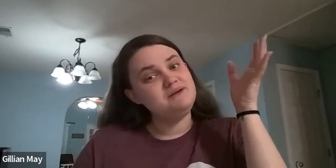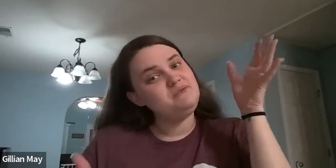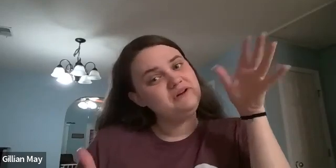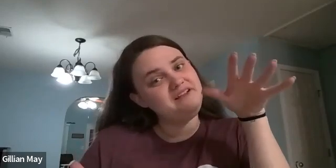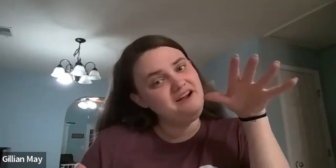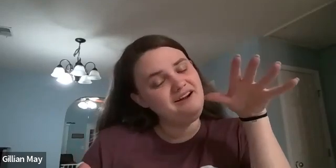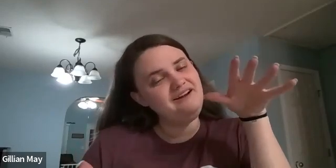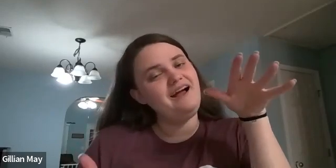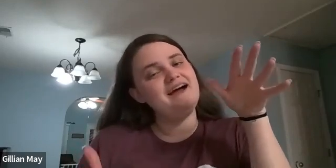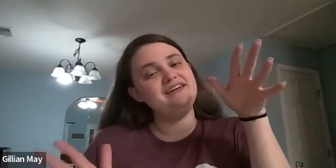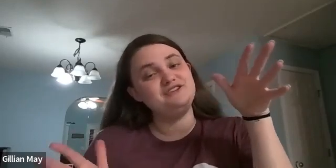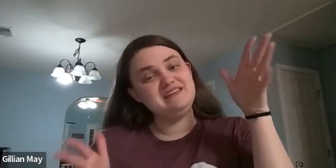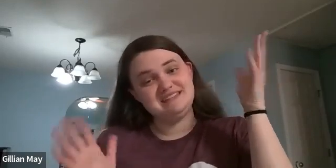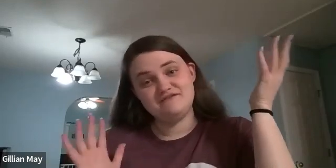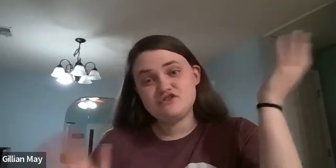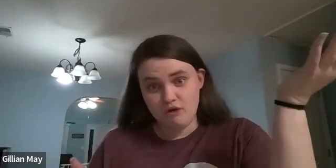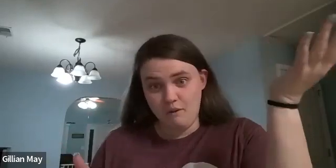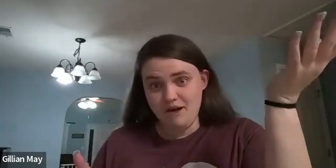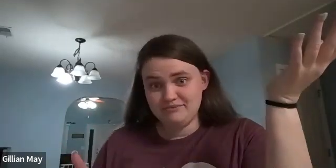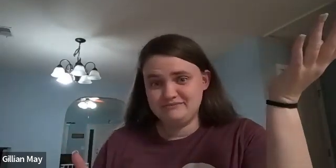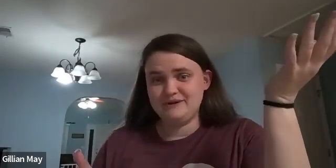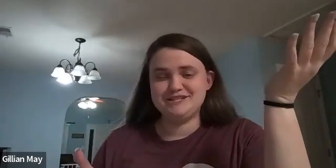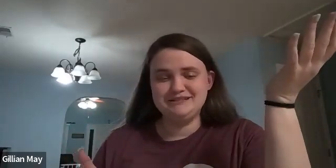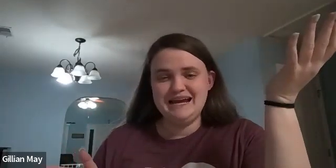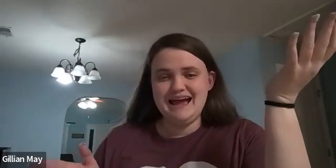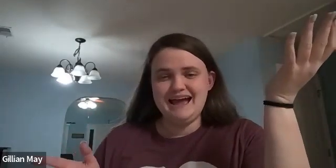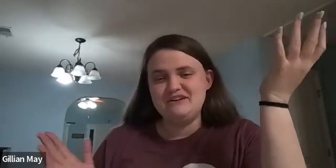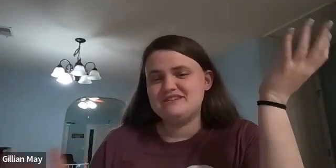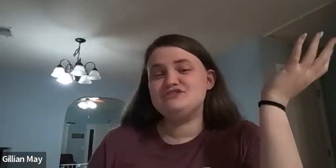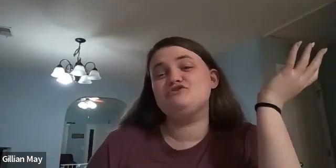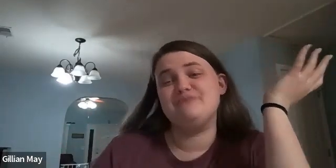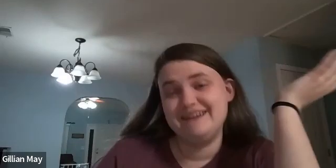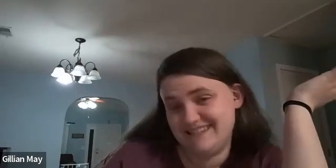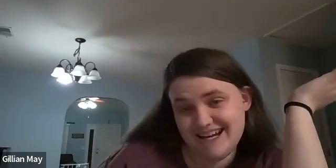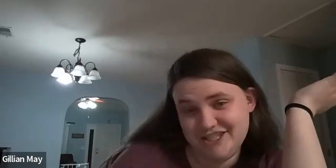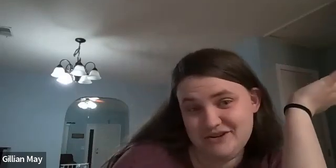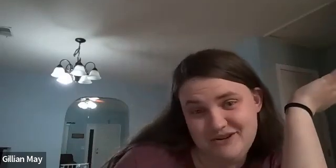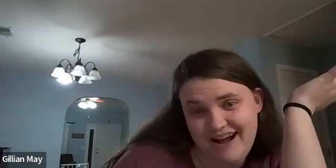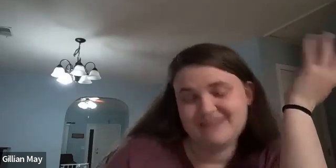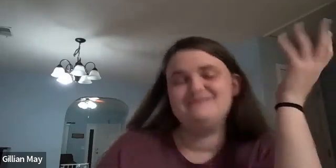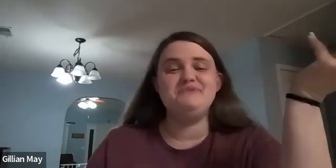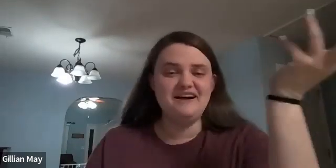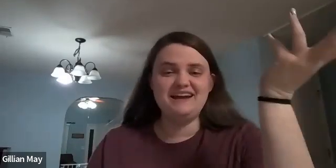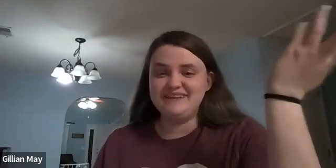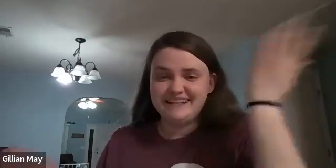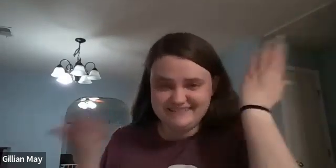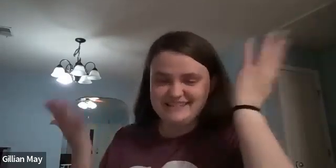more clear, they do the sign for throw up, which I know this is a great sign to show you guys, but I mean, it's come